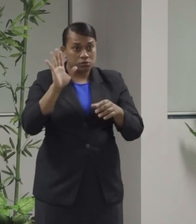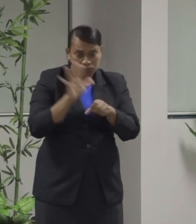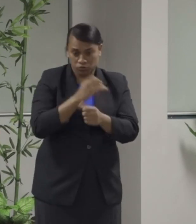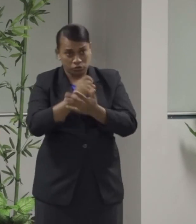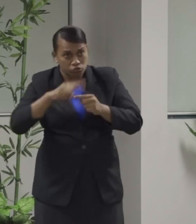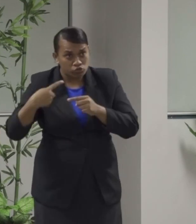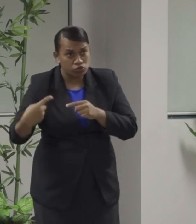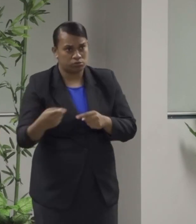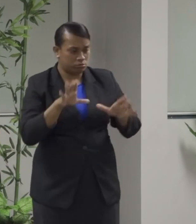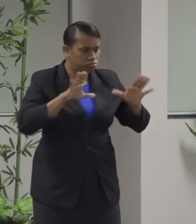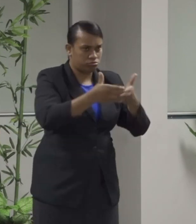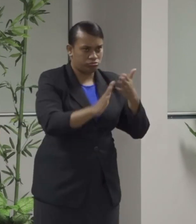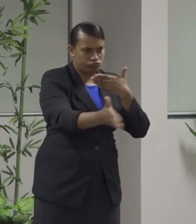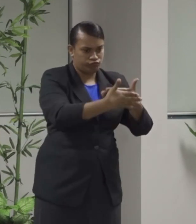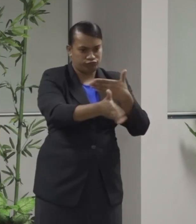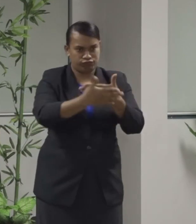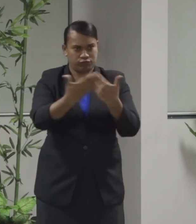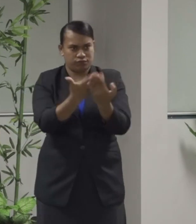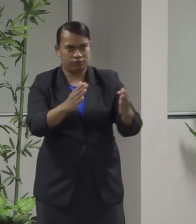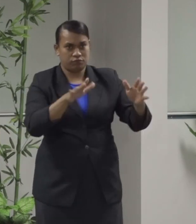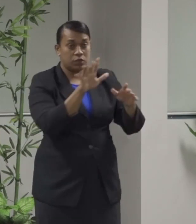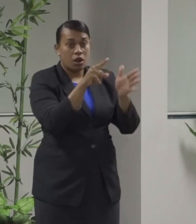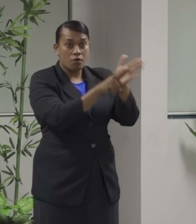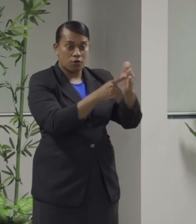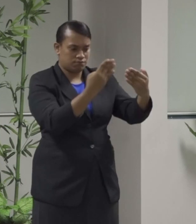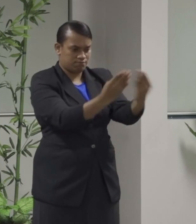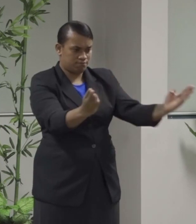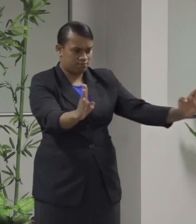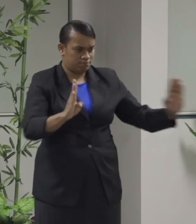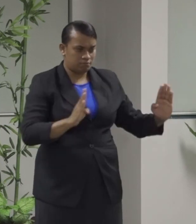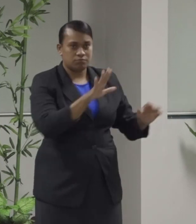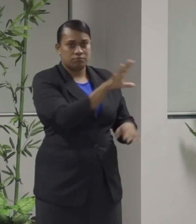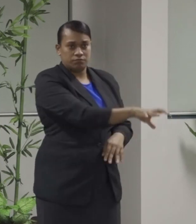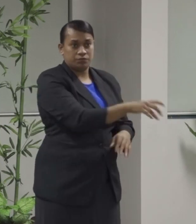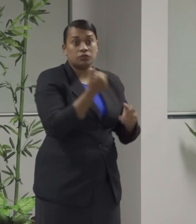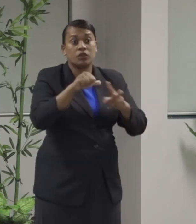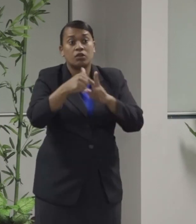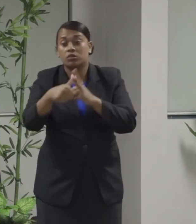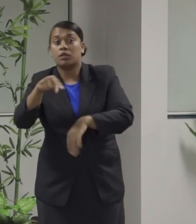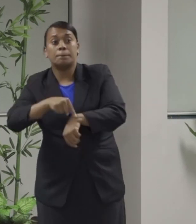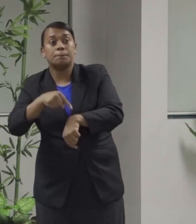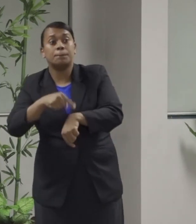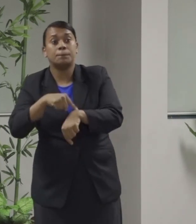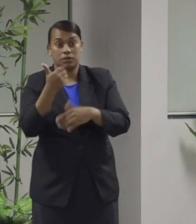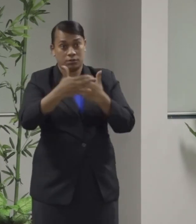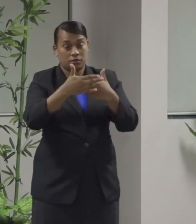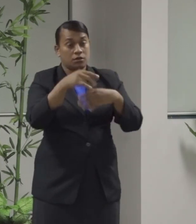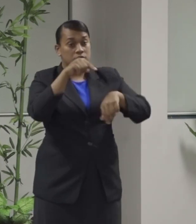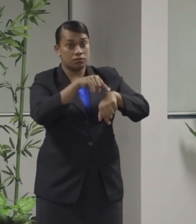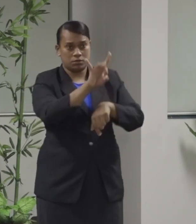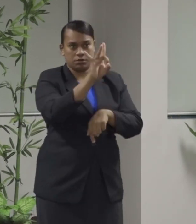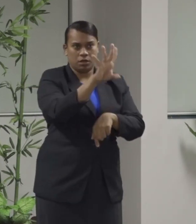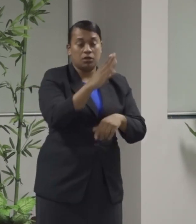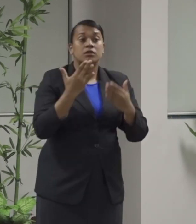Lautoka area. In addition to that, we have the curfew that's ongoing now. And we're thankful to members of the media who have been alerting